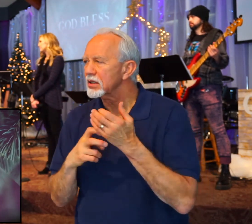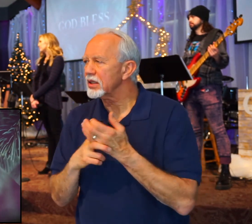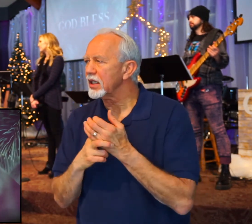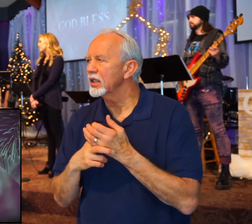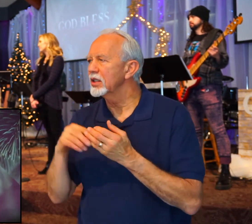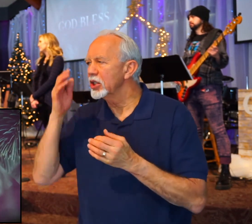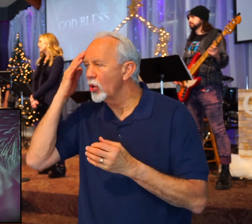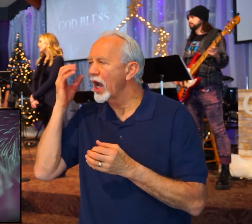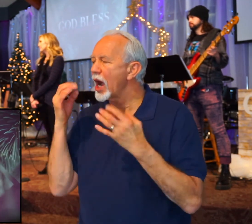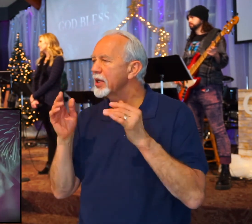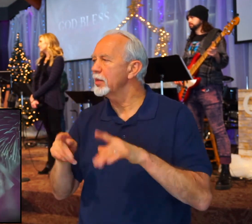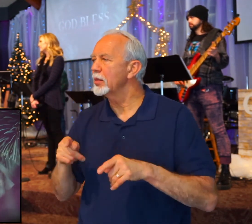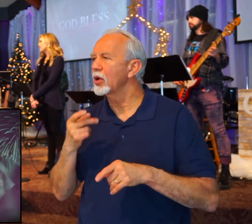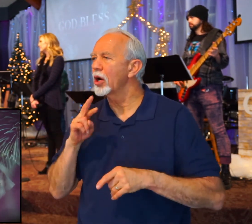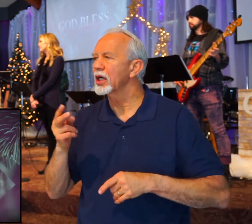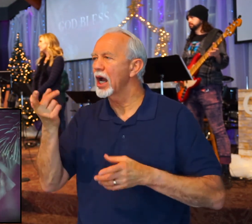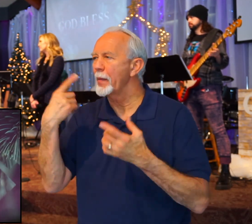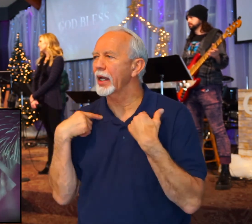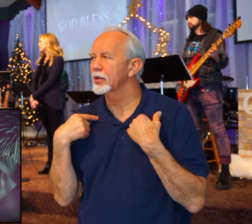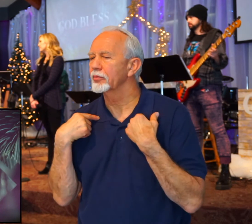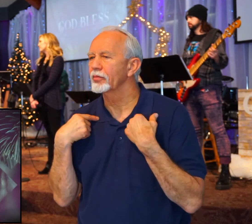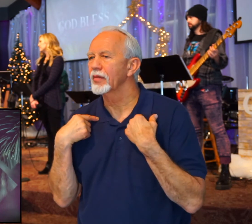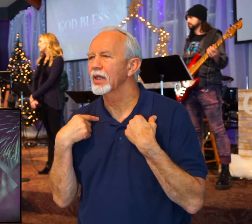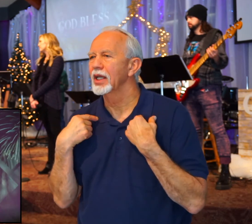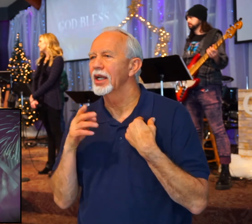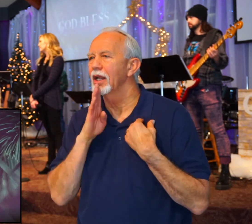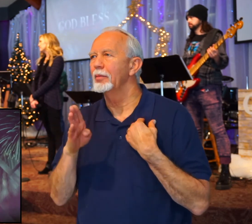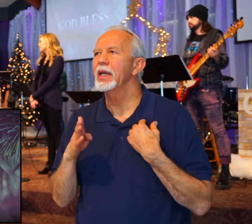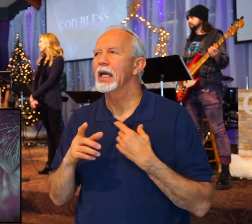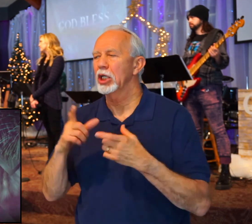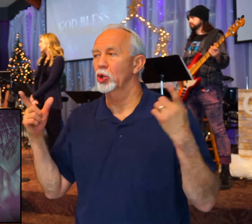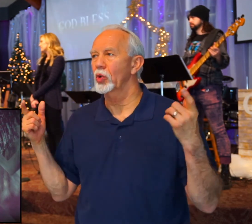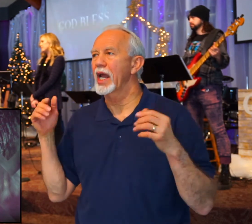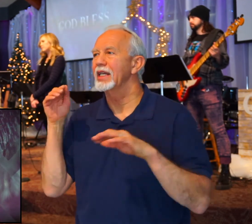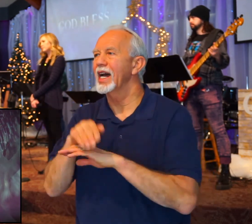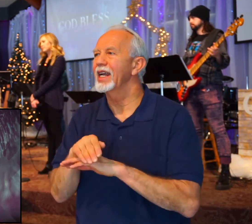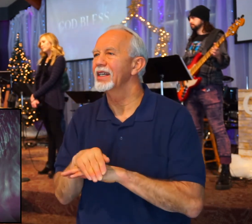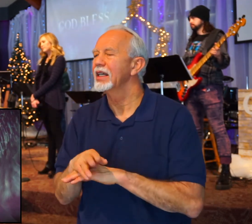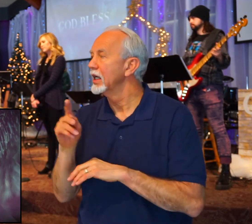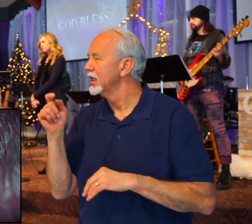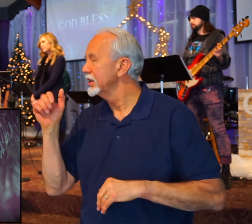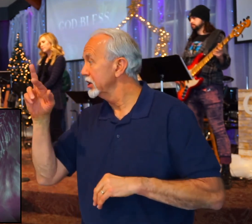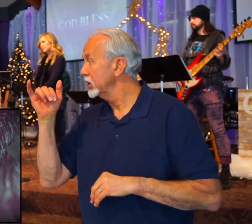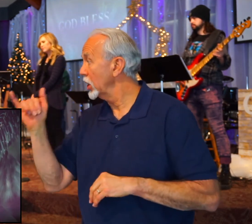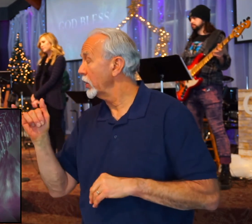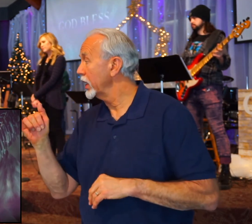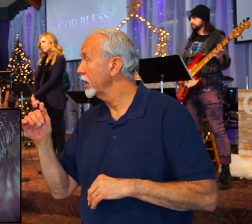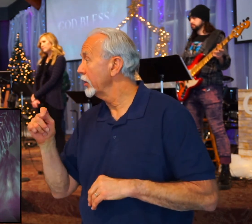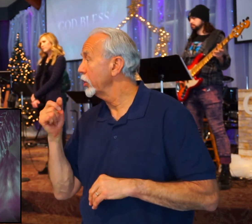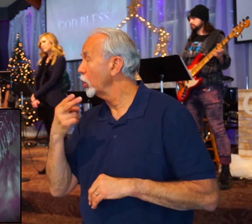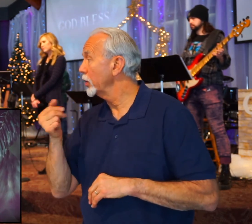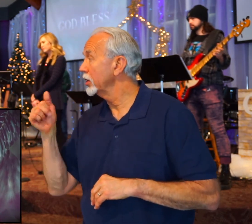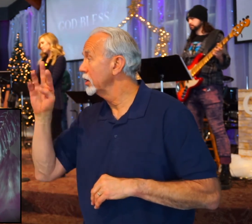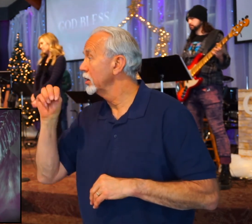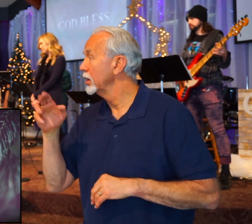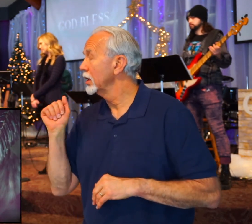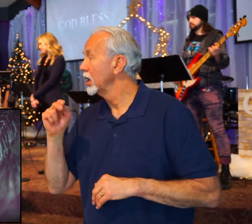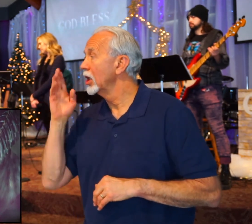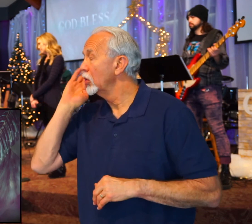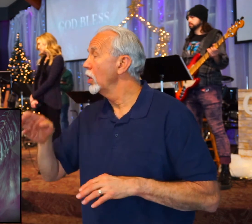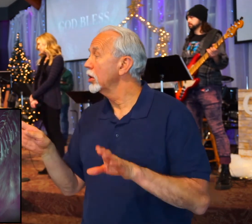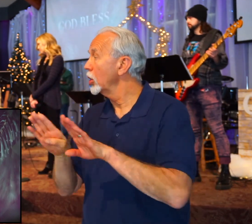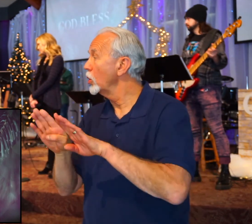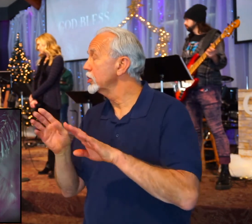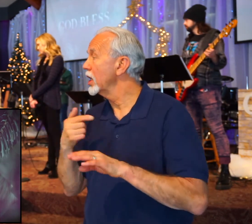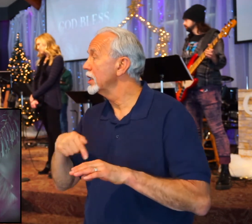which service. Okay? It's going to be a great night. Brother Terry Thurman is our deacon on call today. He's going to close us in a word of prayer.